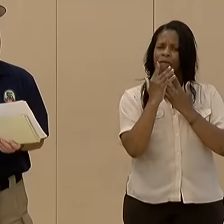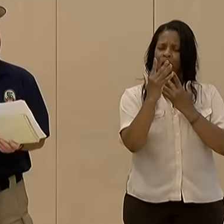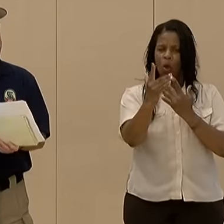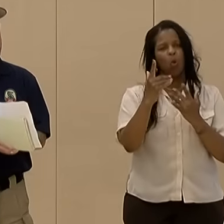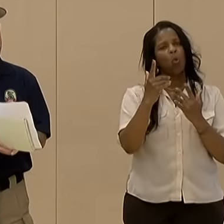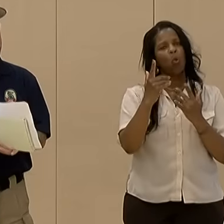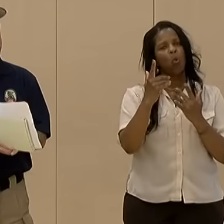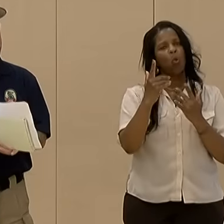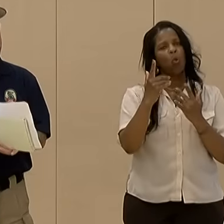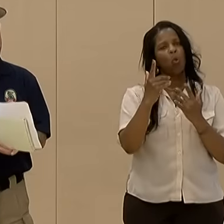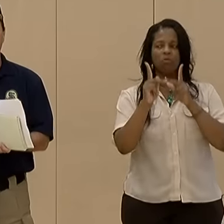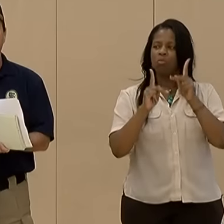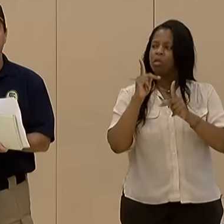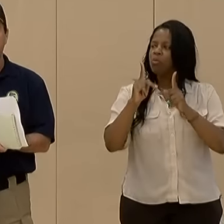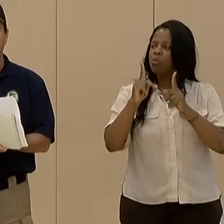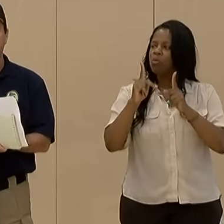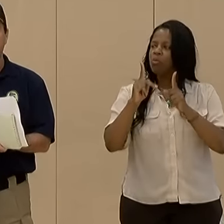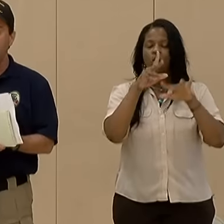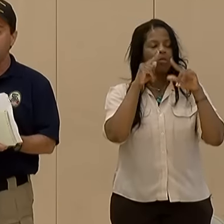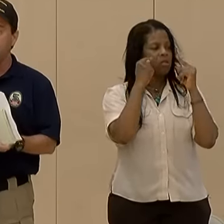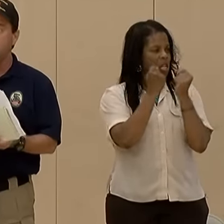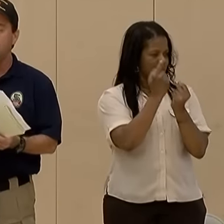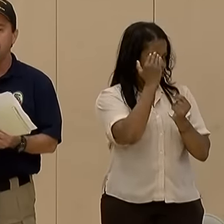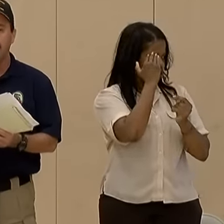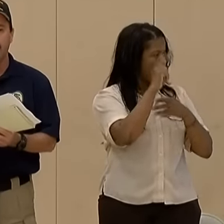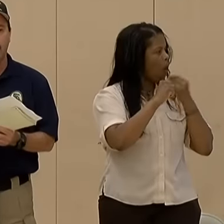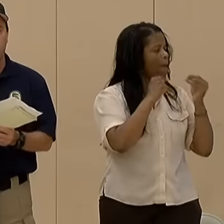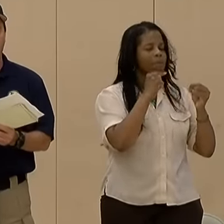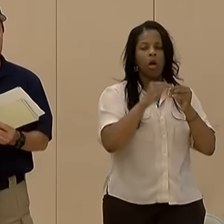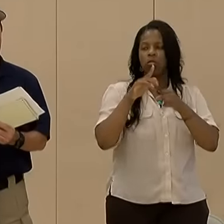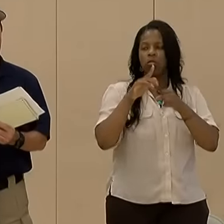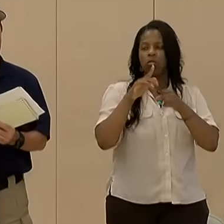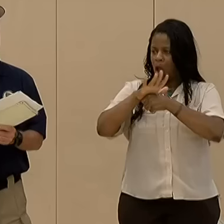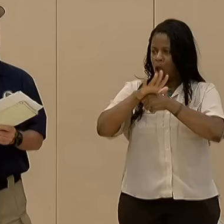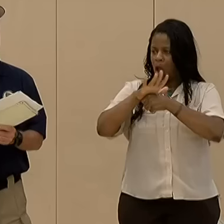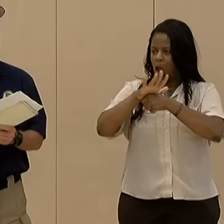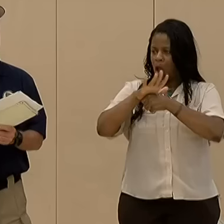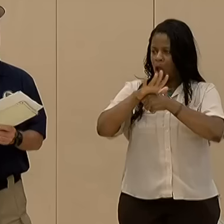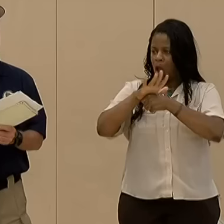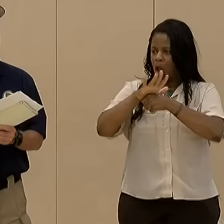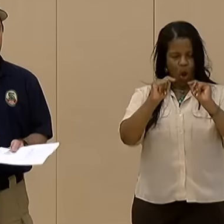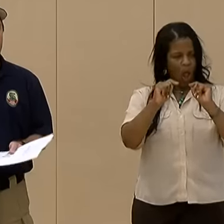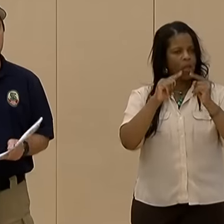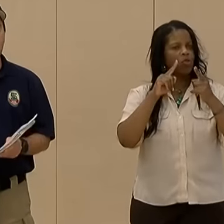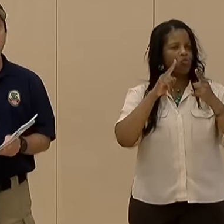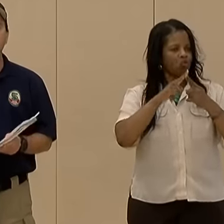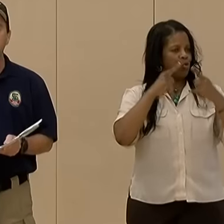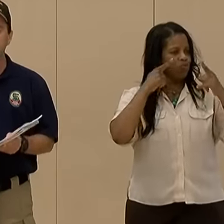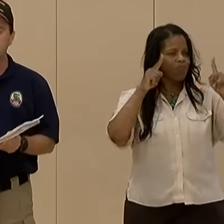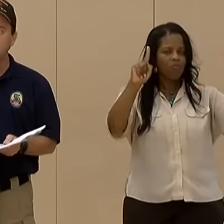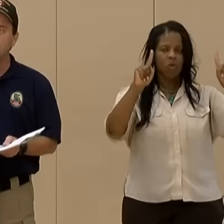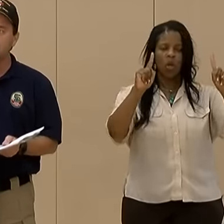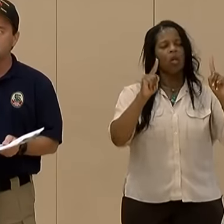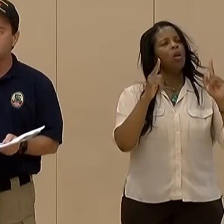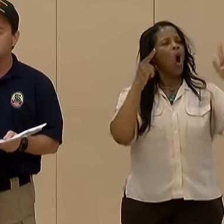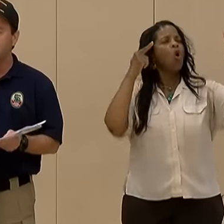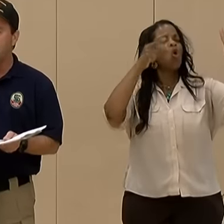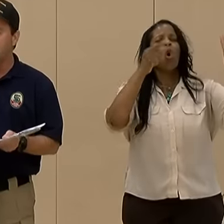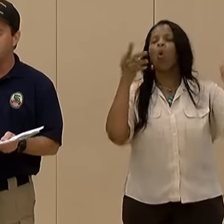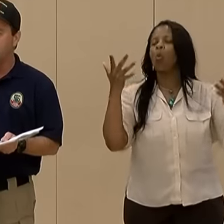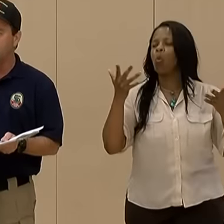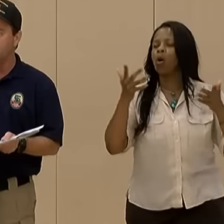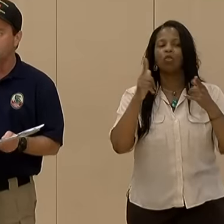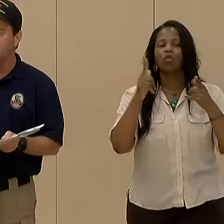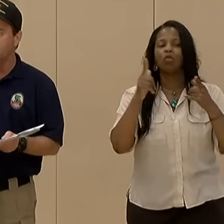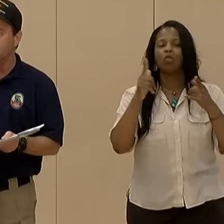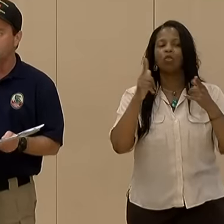52-person incident management team that are familiar with the area and what we're trying to accomplish. Our objective here today is to provide